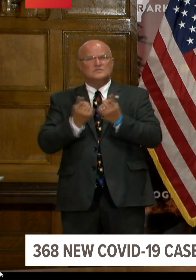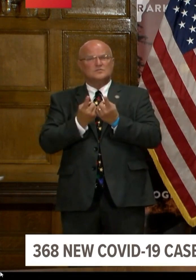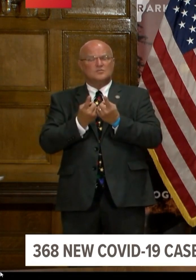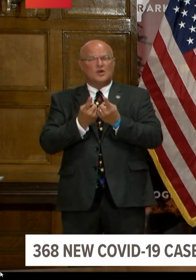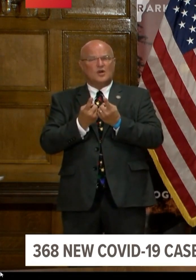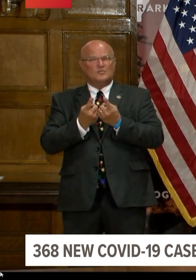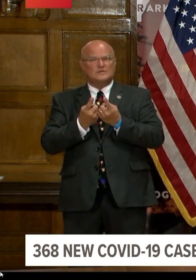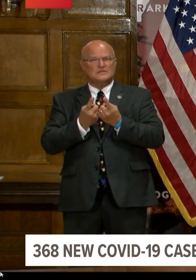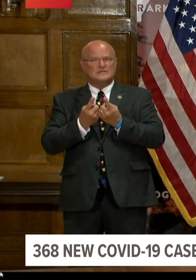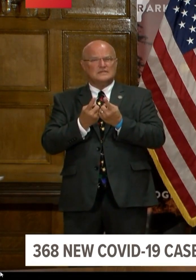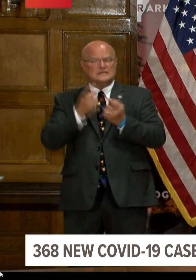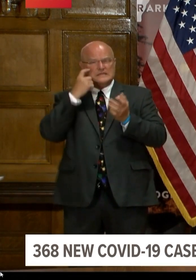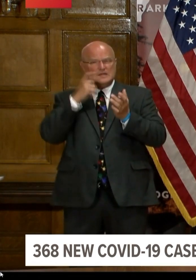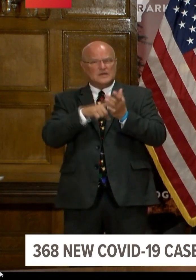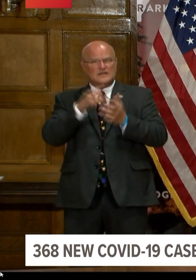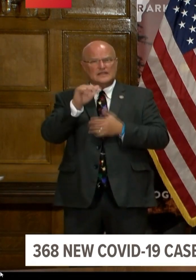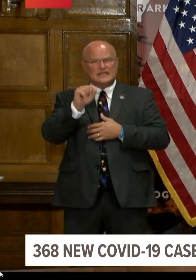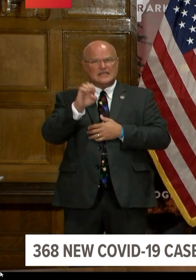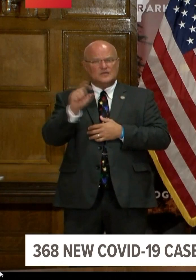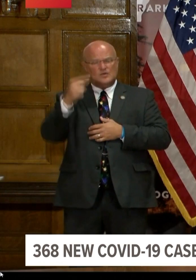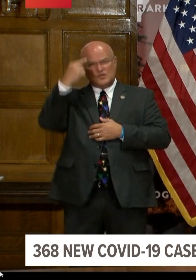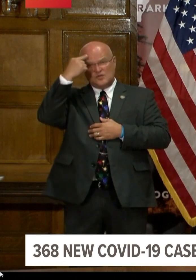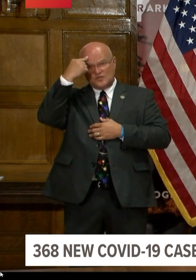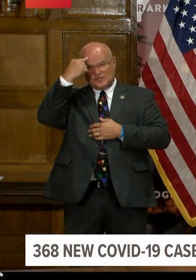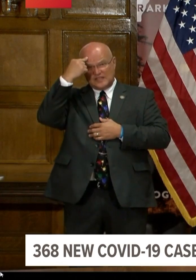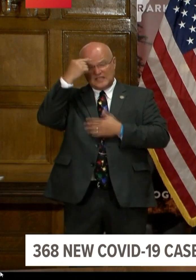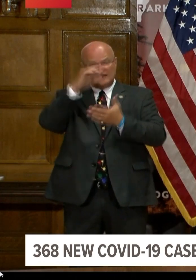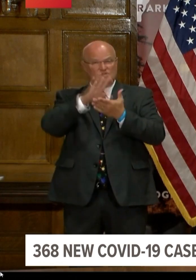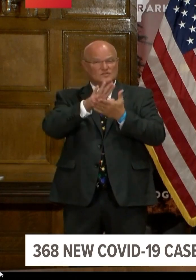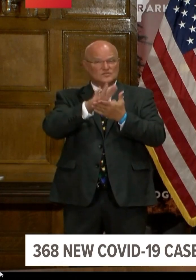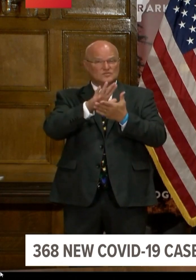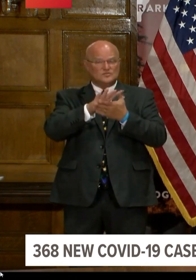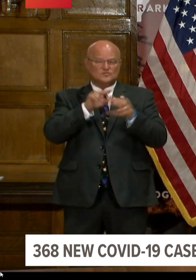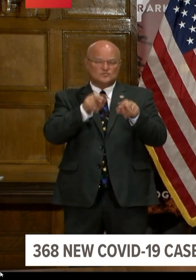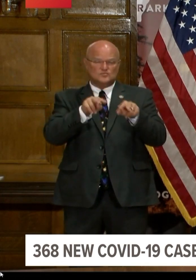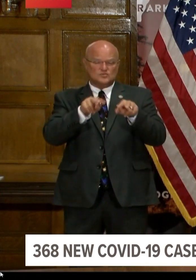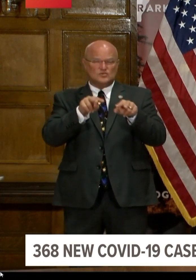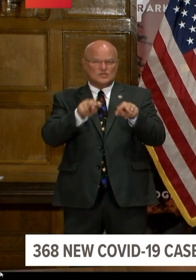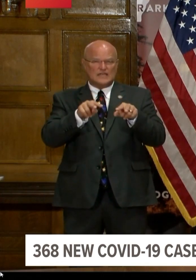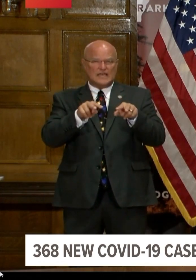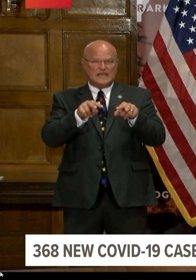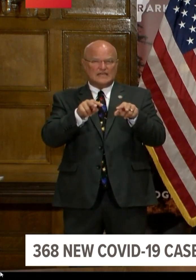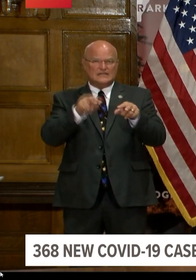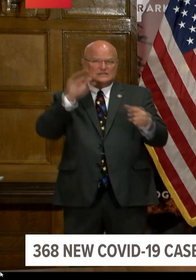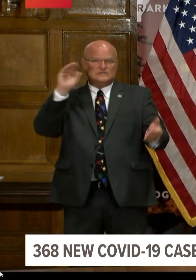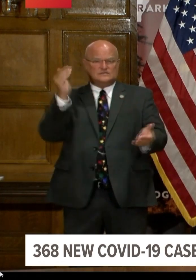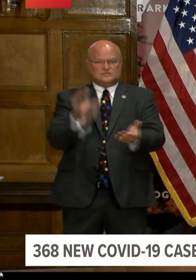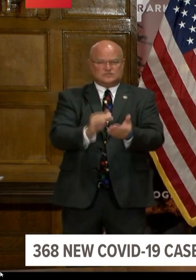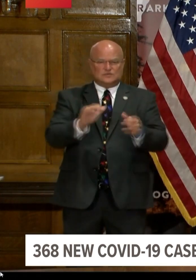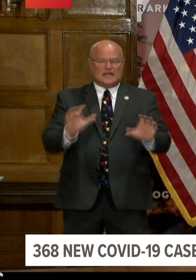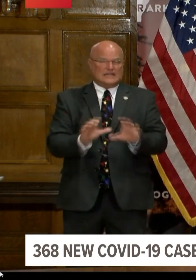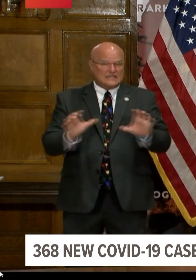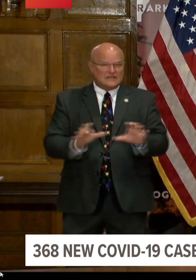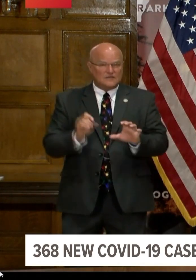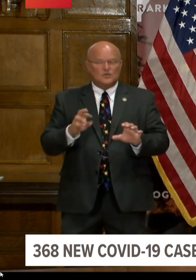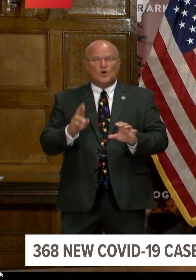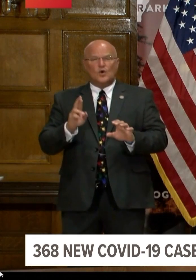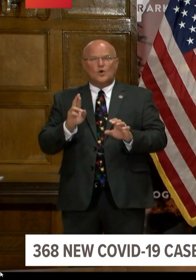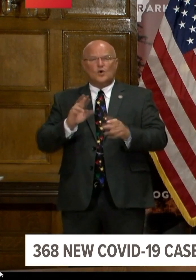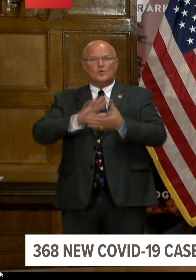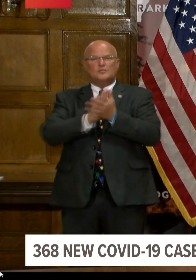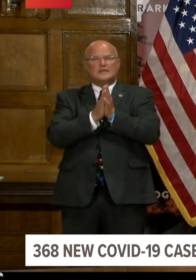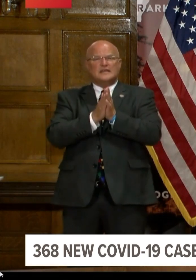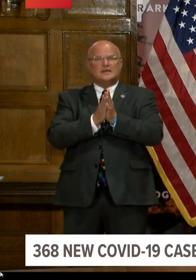in terms of cases where you think the schools need to look at scaling back activities or going